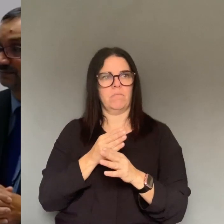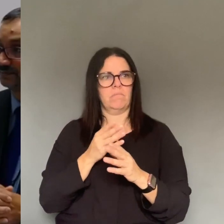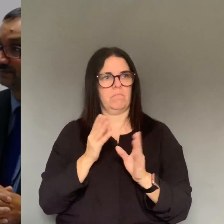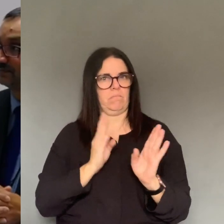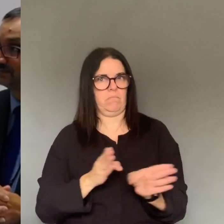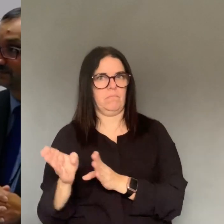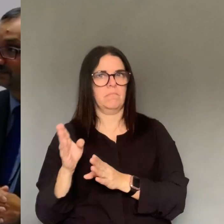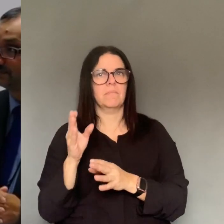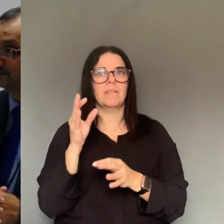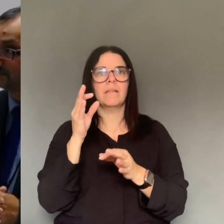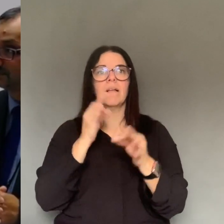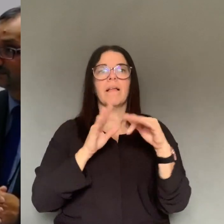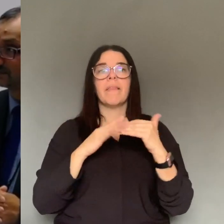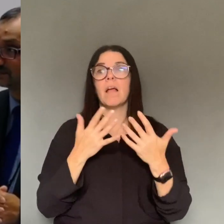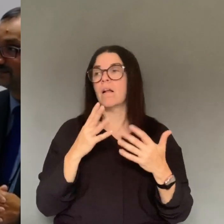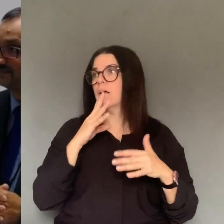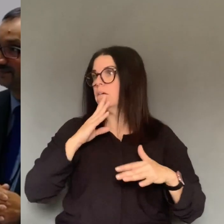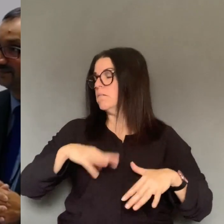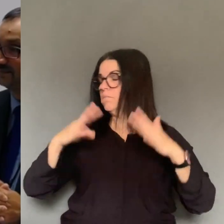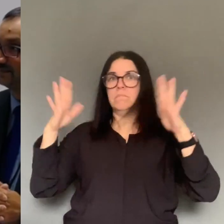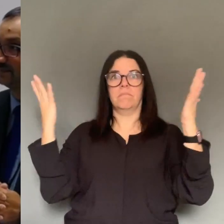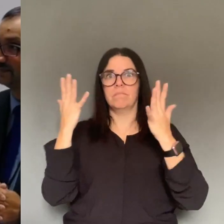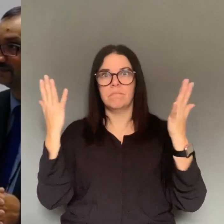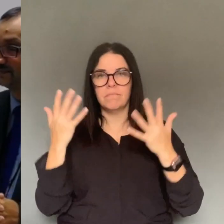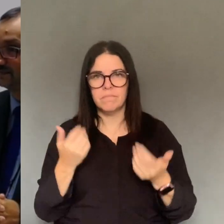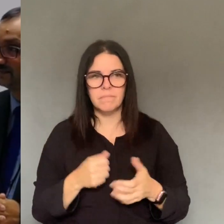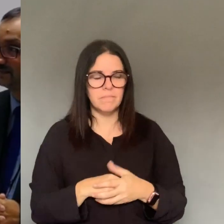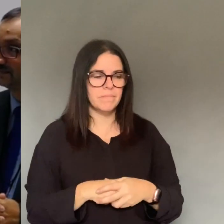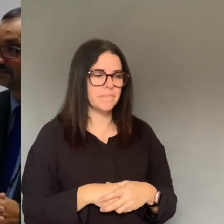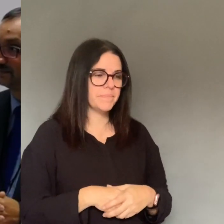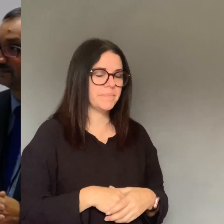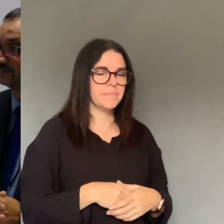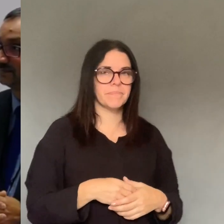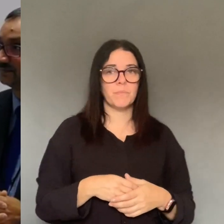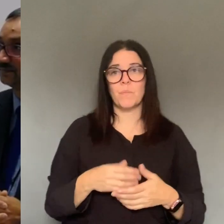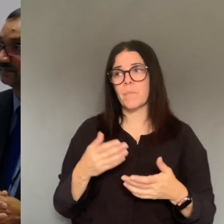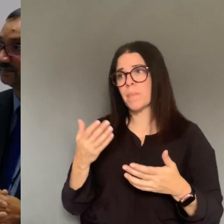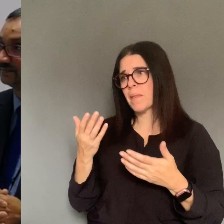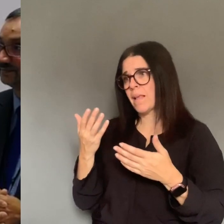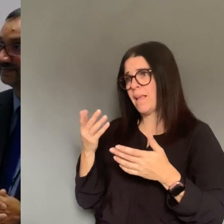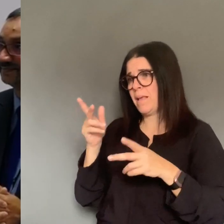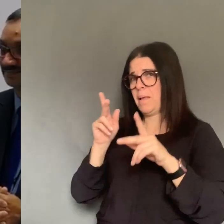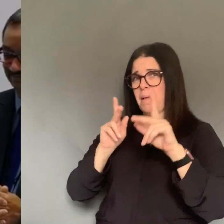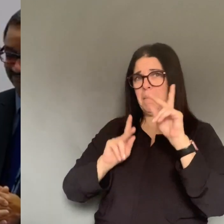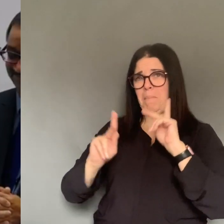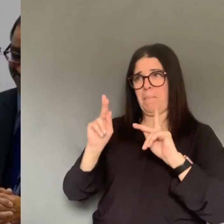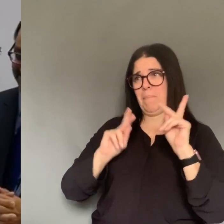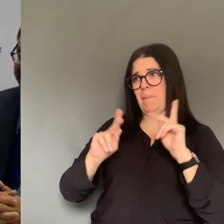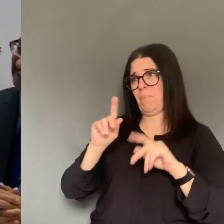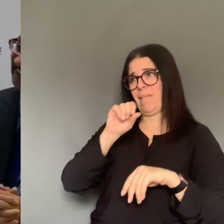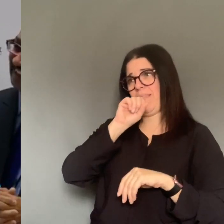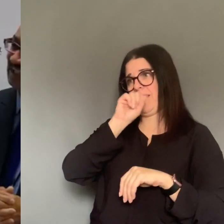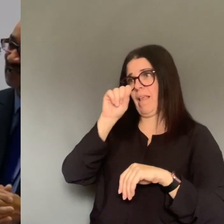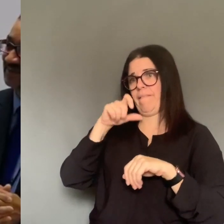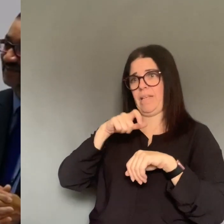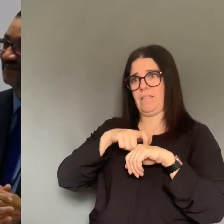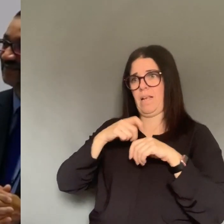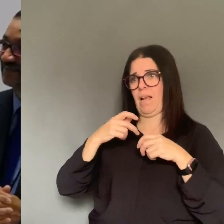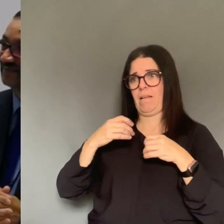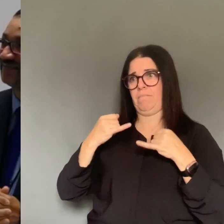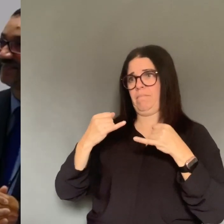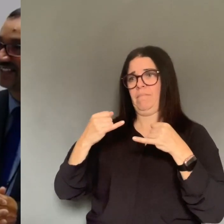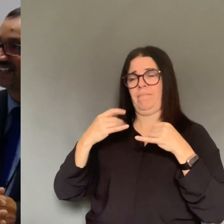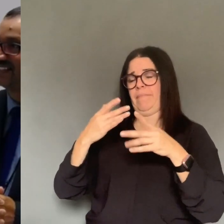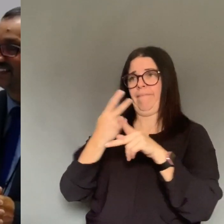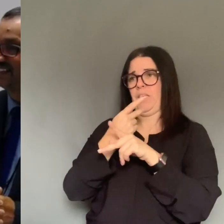so people love timelines. So I'm just worried that by you saying this, people are going to run the Costco or they're going to run to whatever store, and everybody's going to start